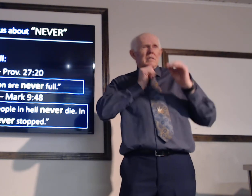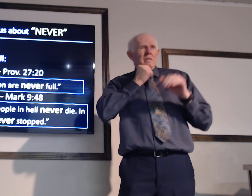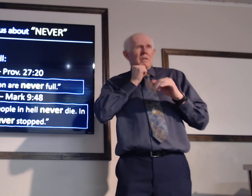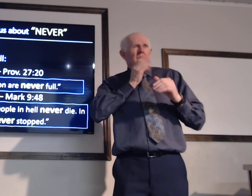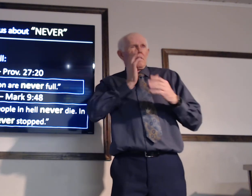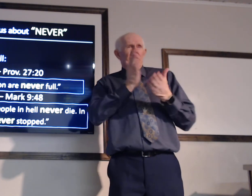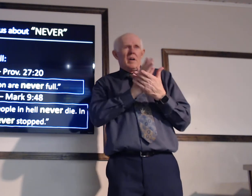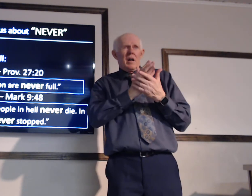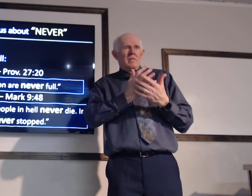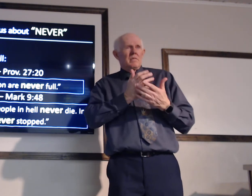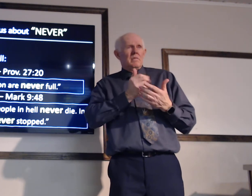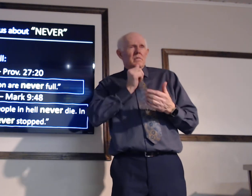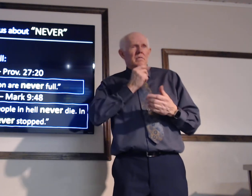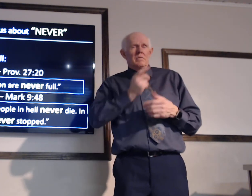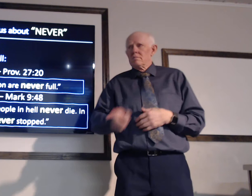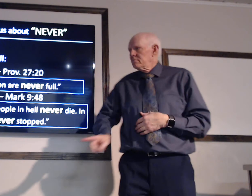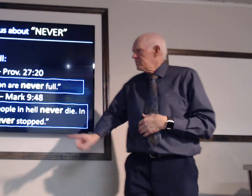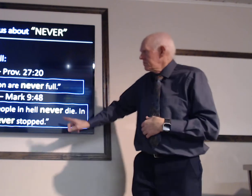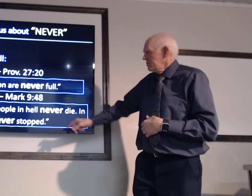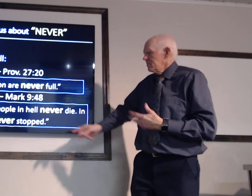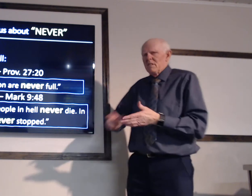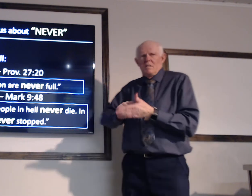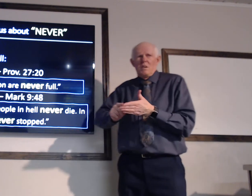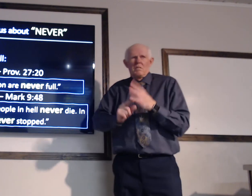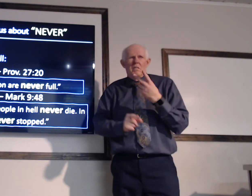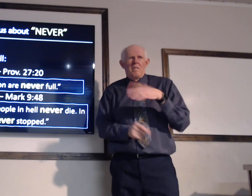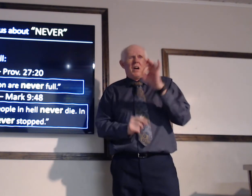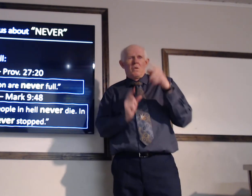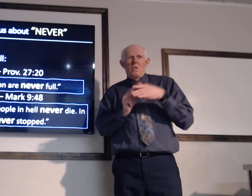and they are separated and suffering. It never stops.